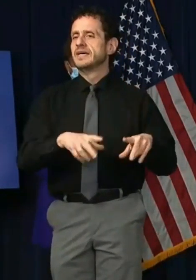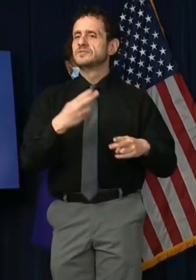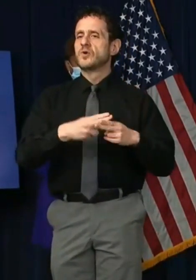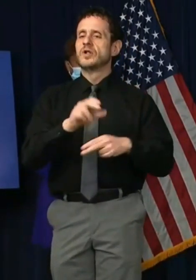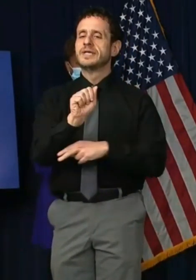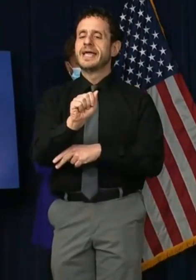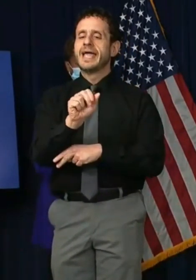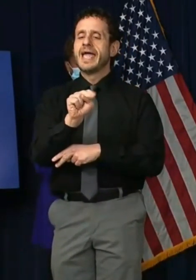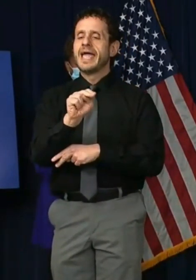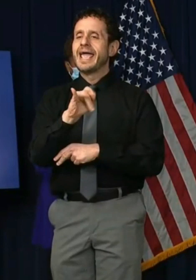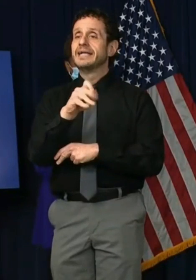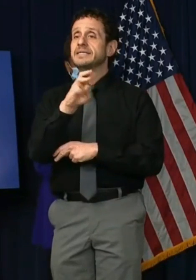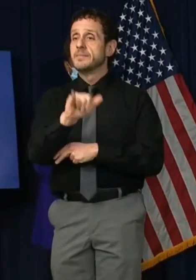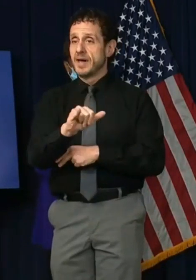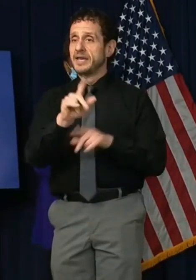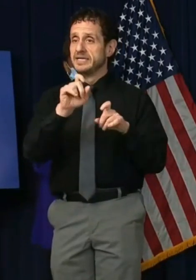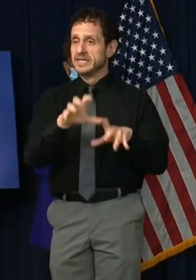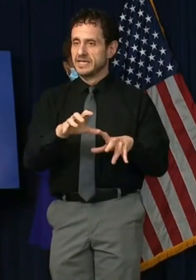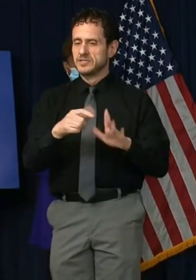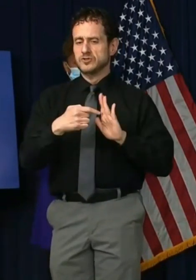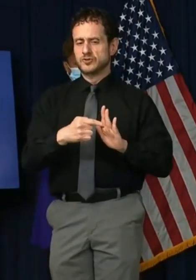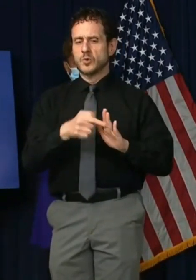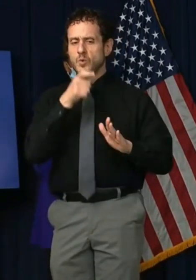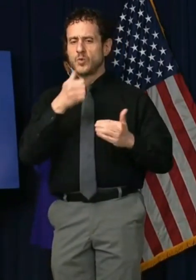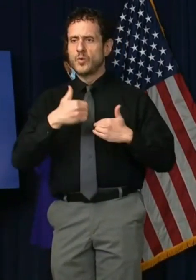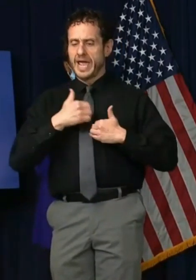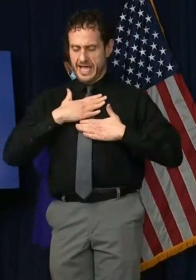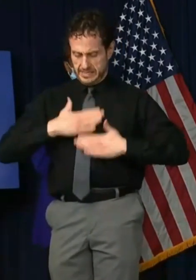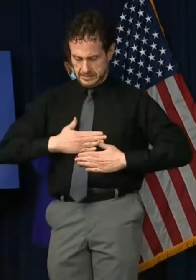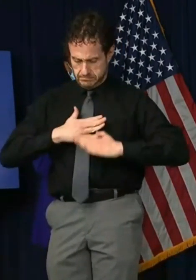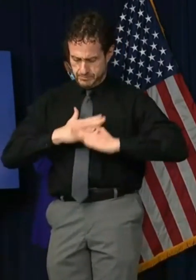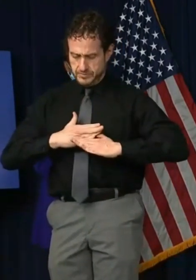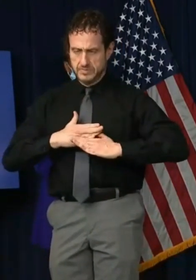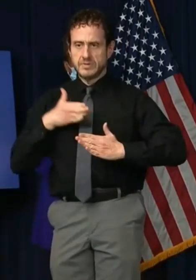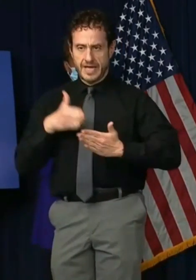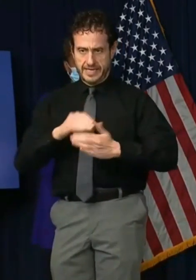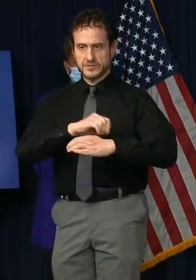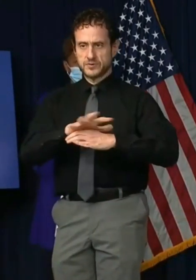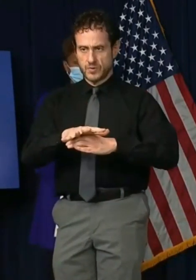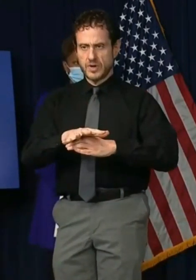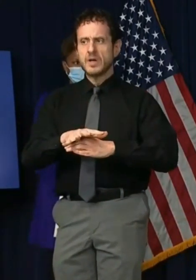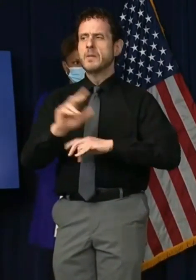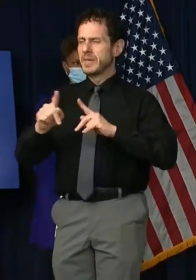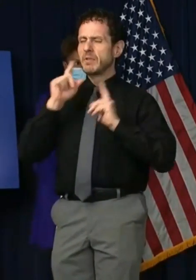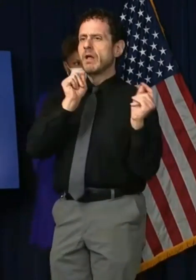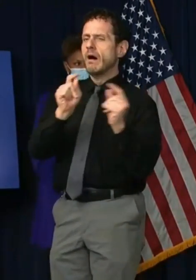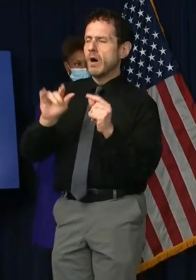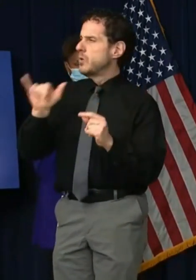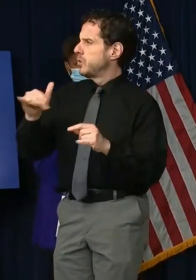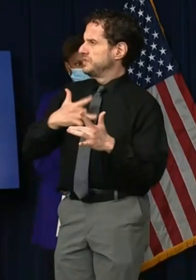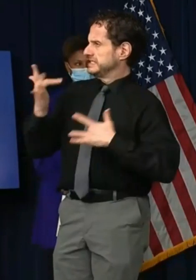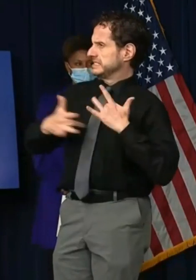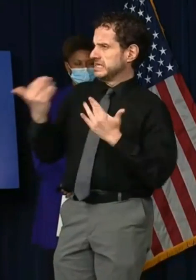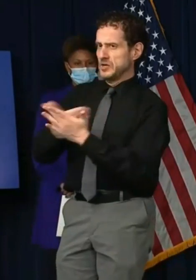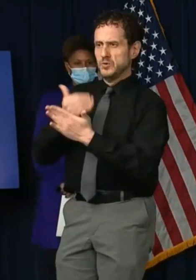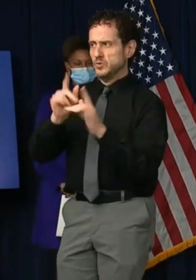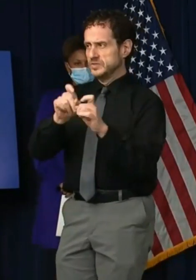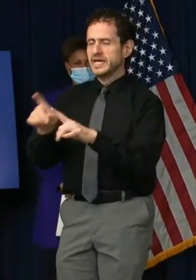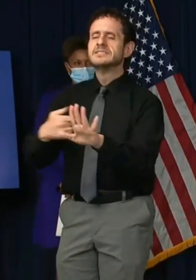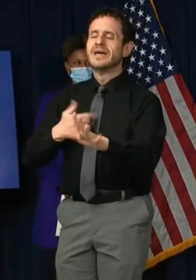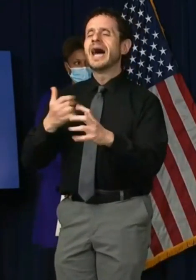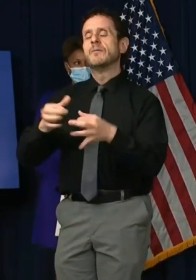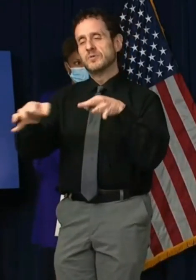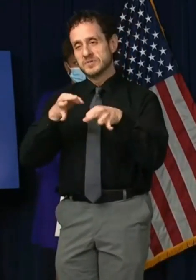headlines recently and have created a lot of buzz. So I want to make sure that people have the facts about whether and how these tests